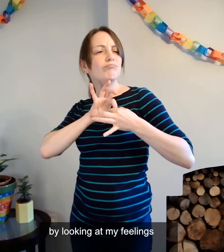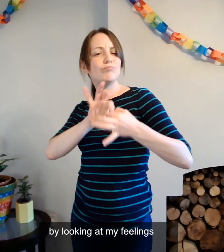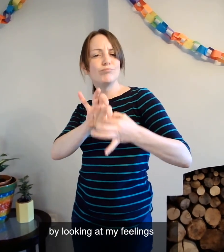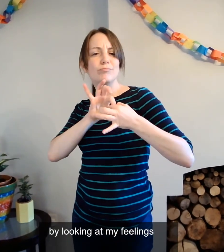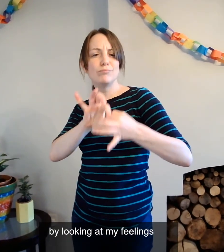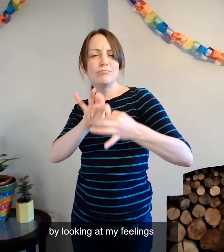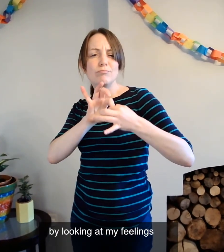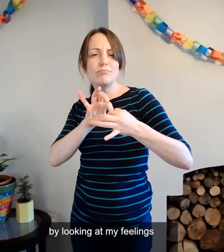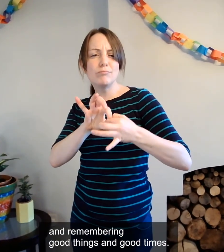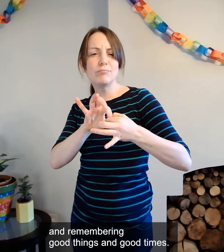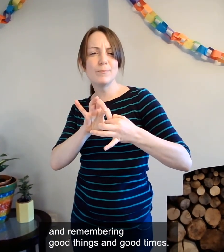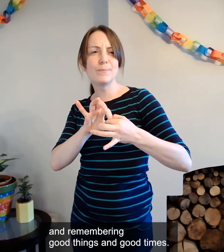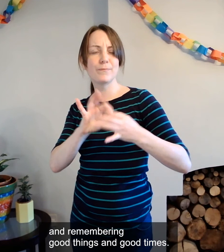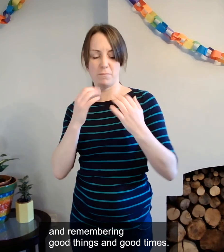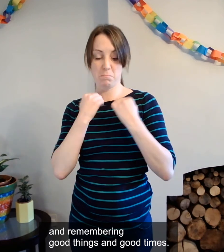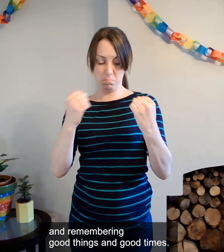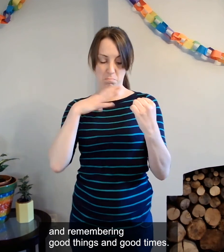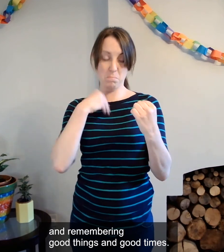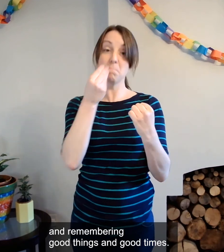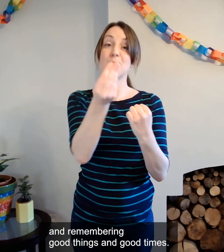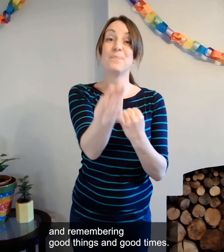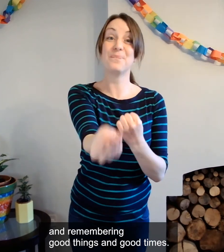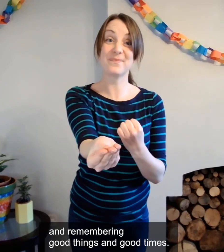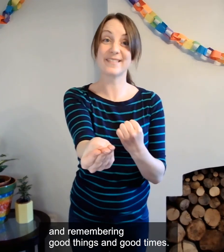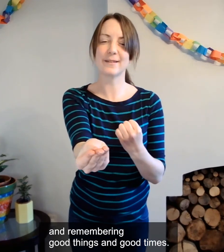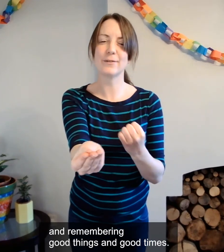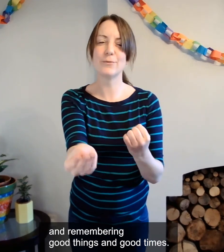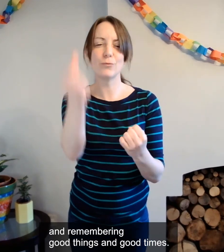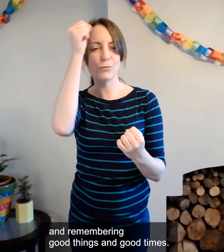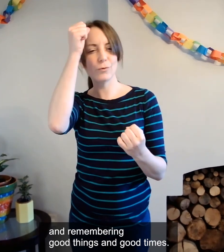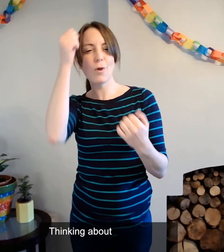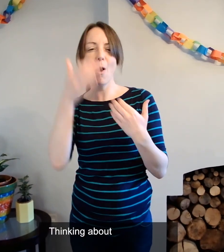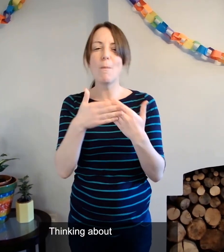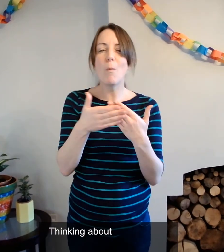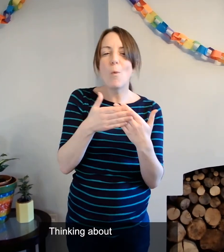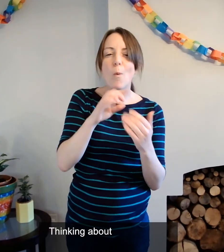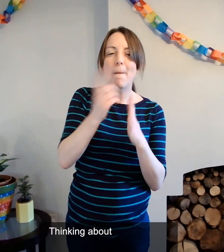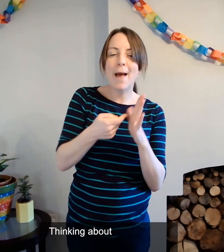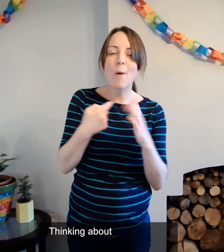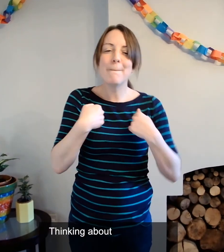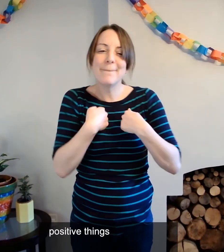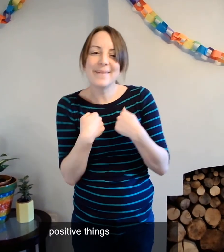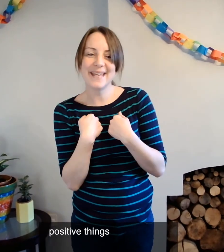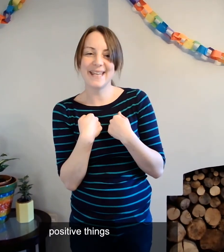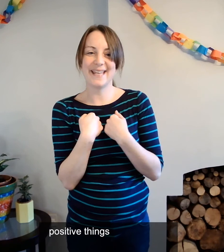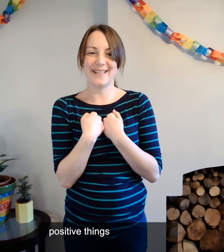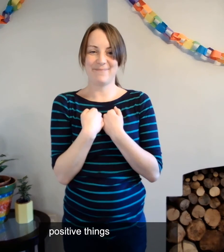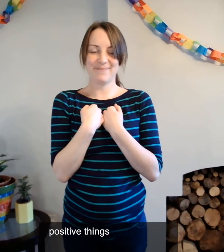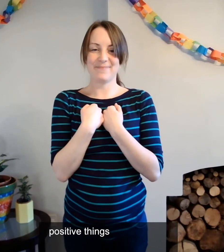my feelings and remembering good things and good times, thinking about positive things